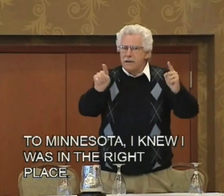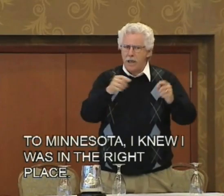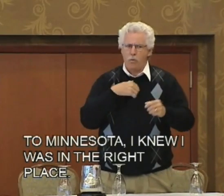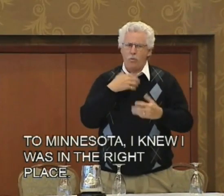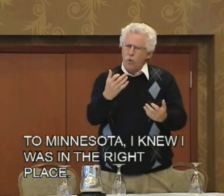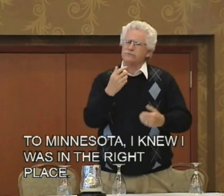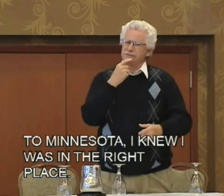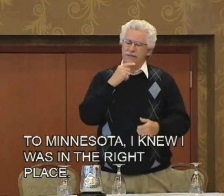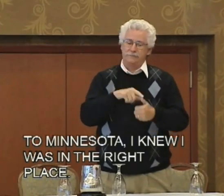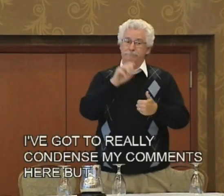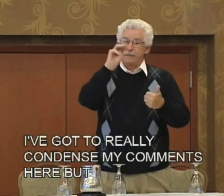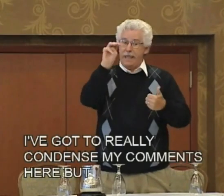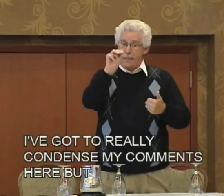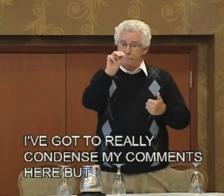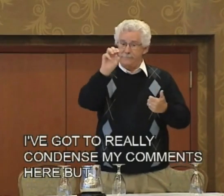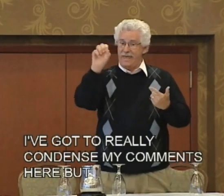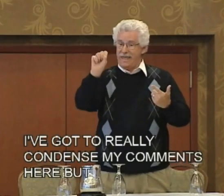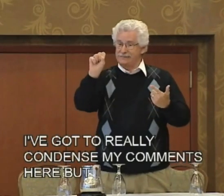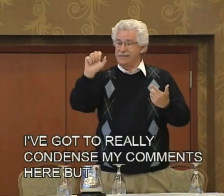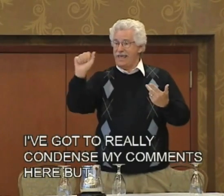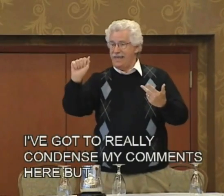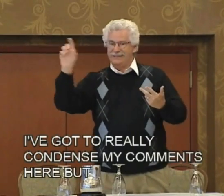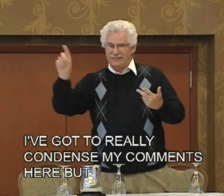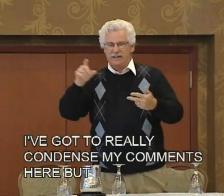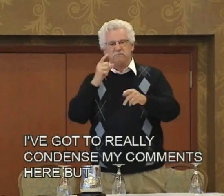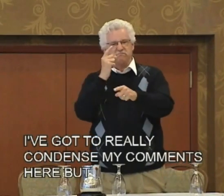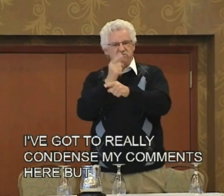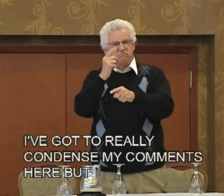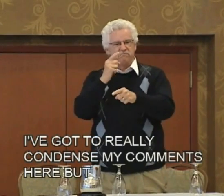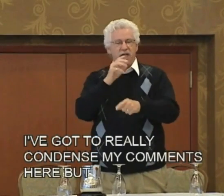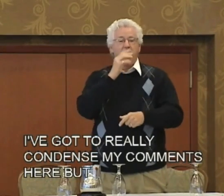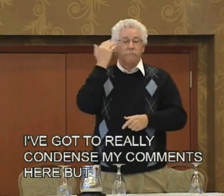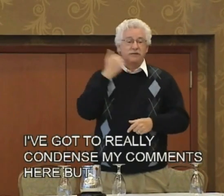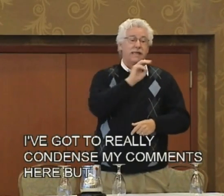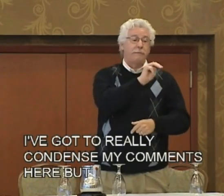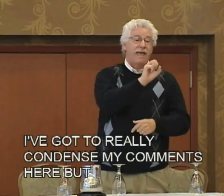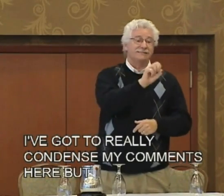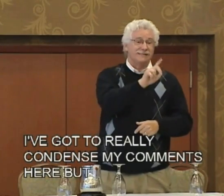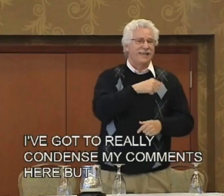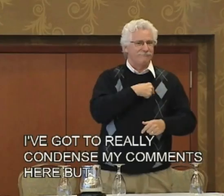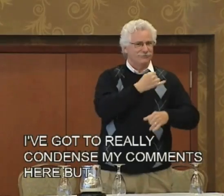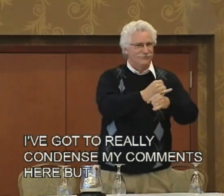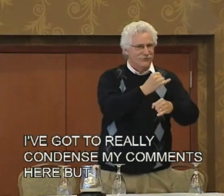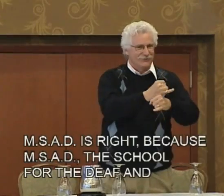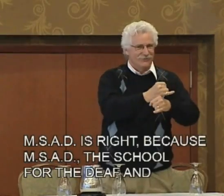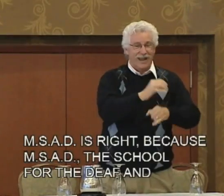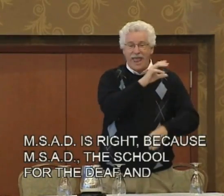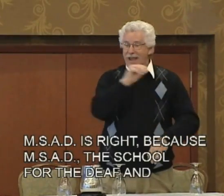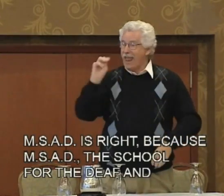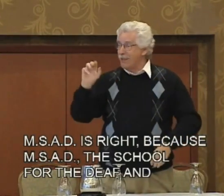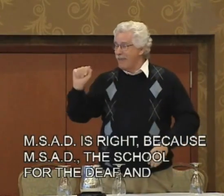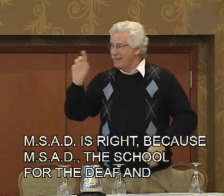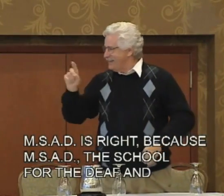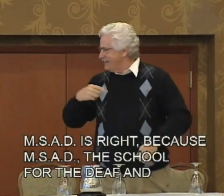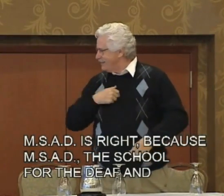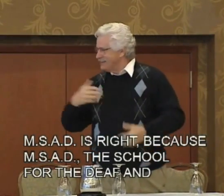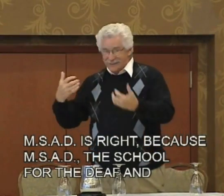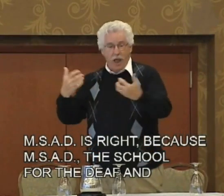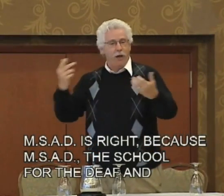I got to really condense my comments here but MSAD is right because MSAD is the school for the deaf and